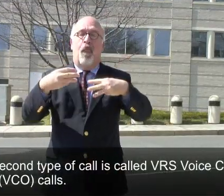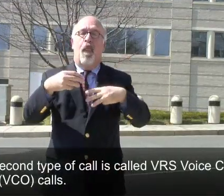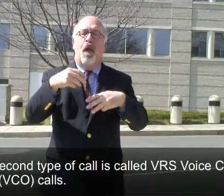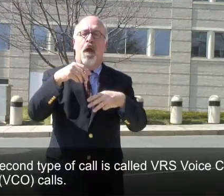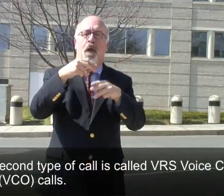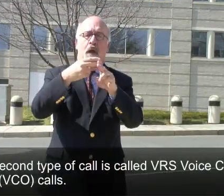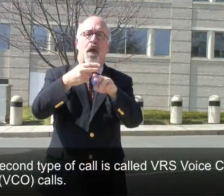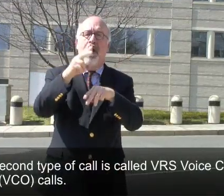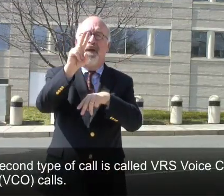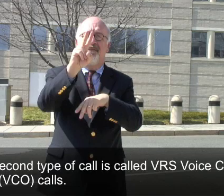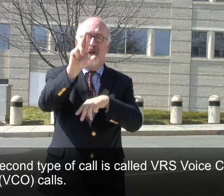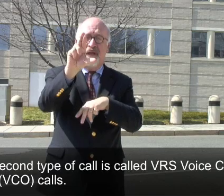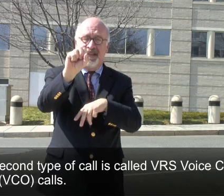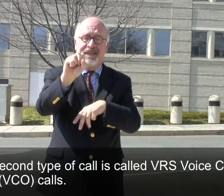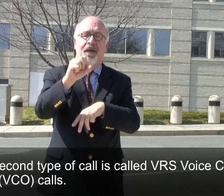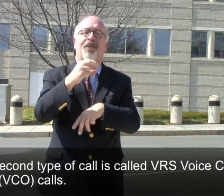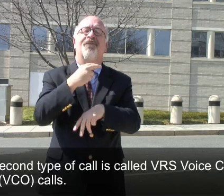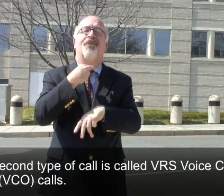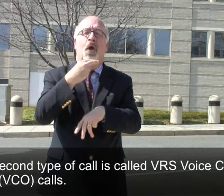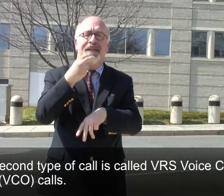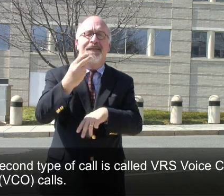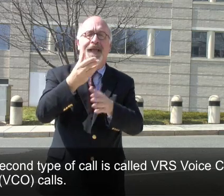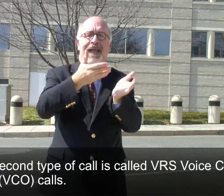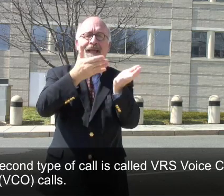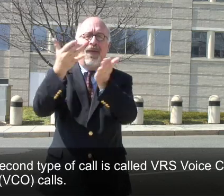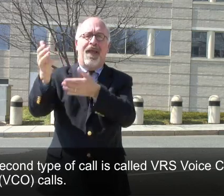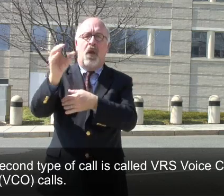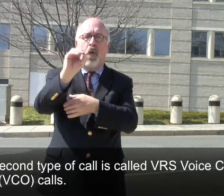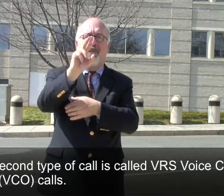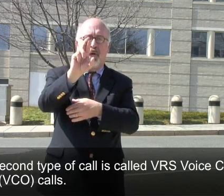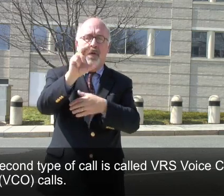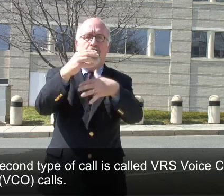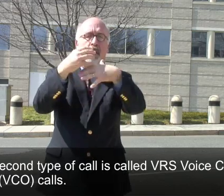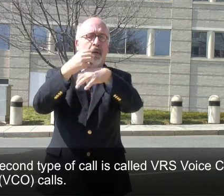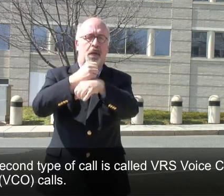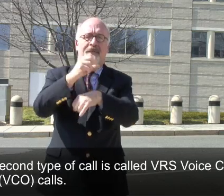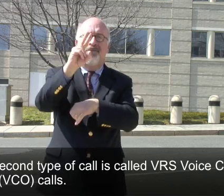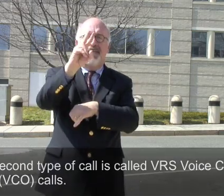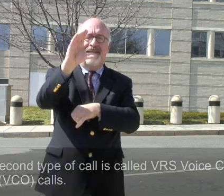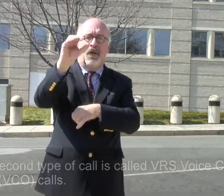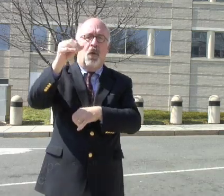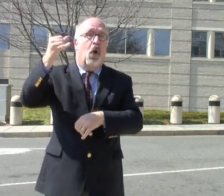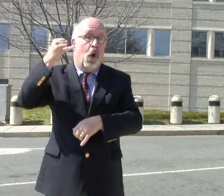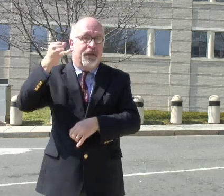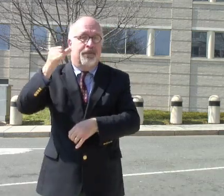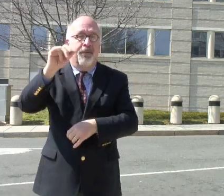called VRS, Voice Carryover, VCO calls.